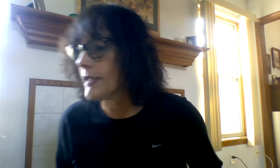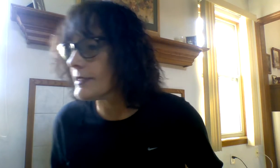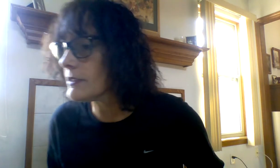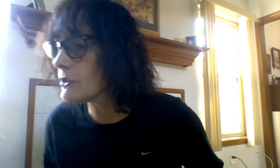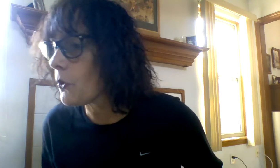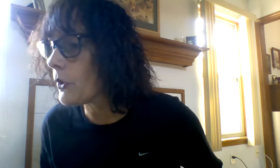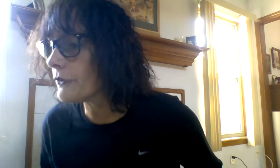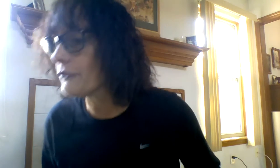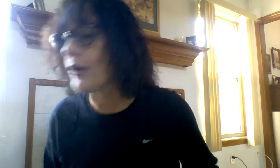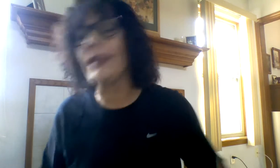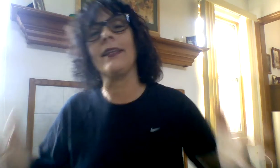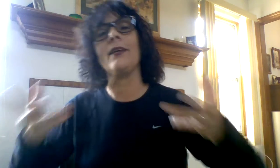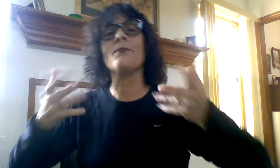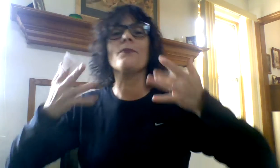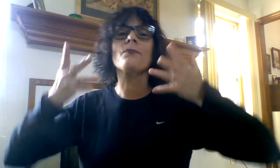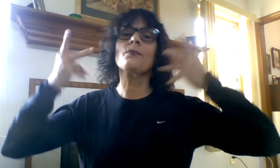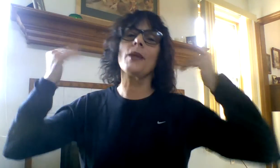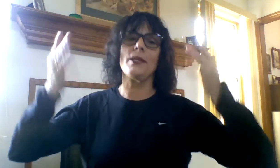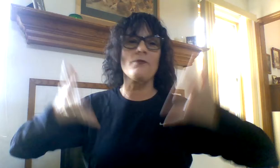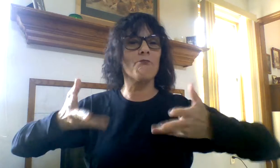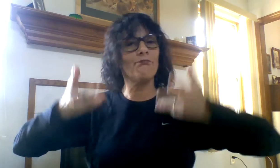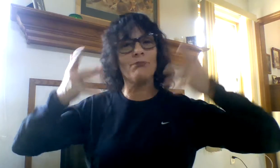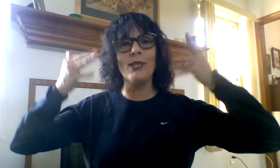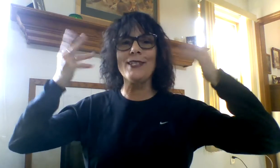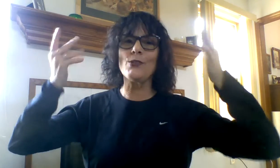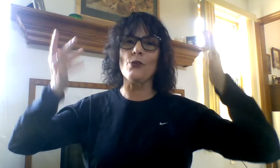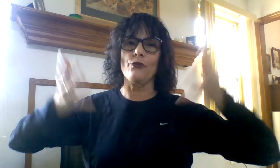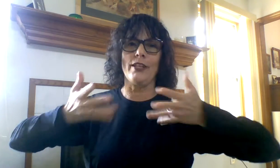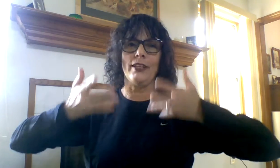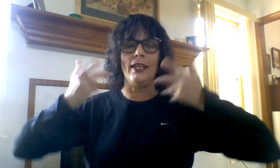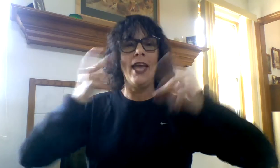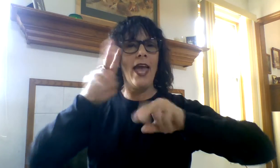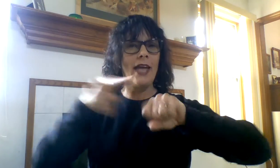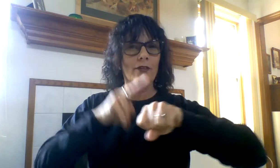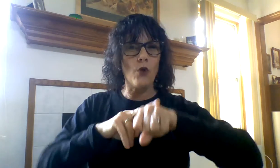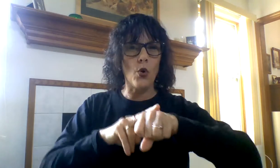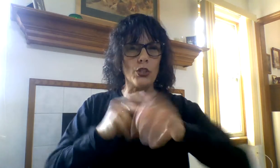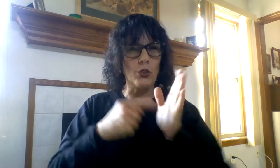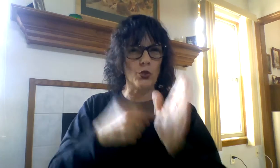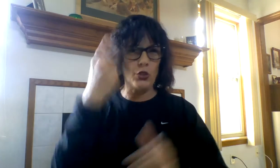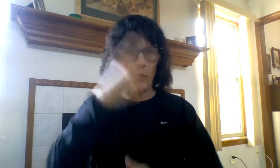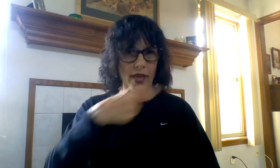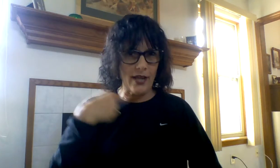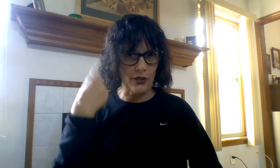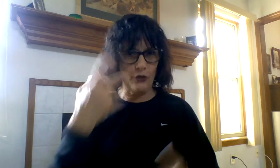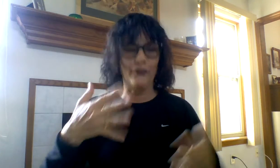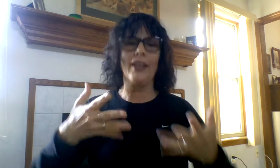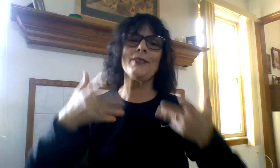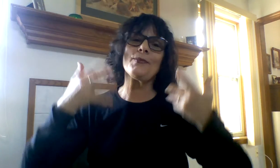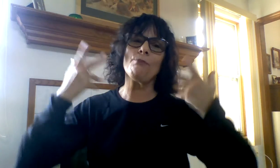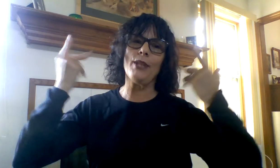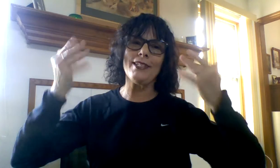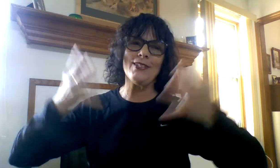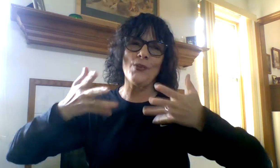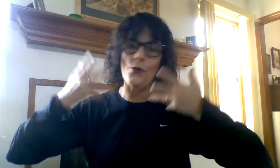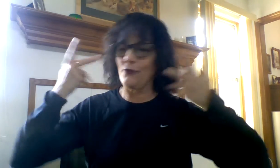Pleasant or friendly. Kind of pleasant or friendly, and of course you would show that on your face. Pleasant or